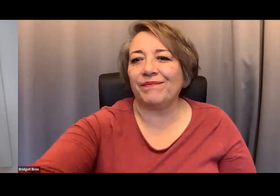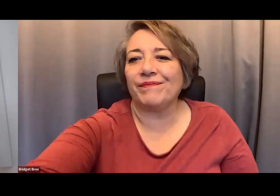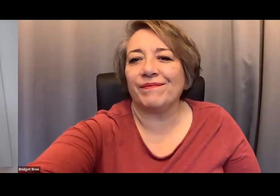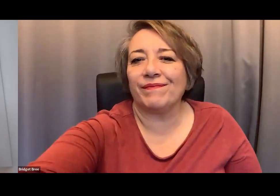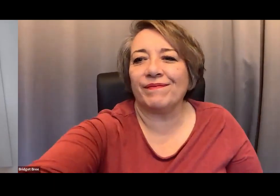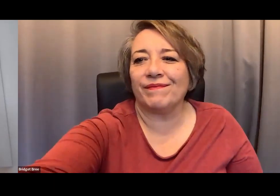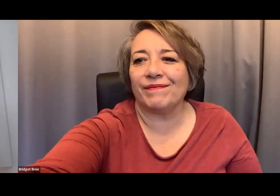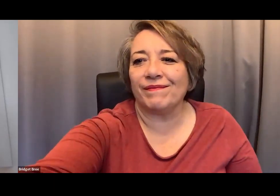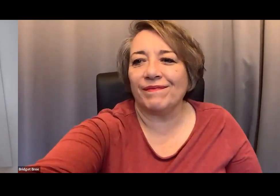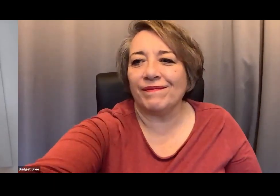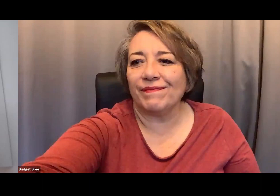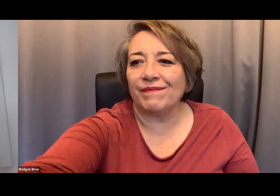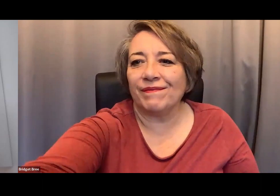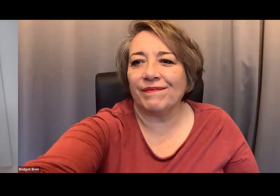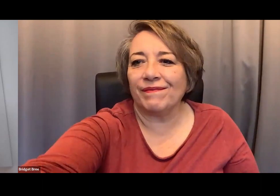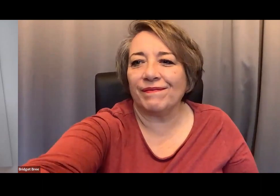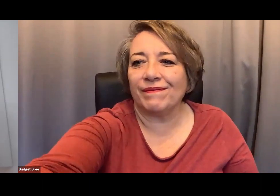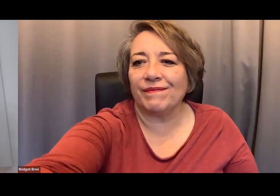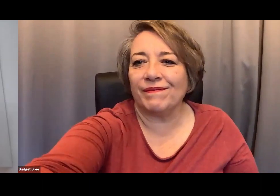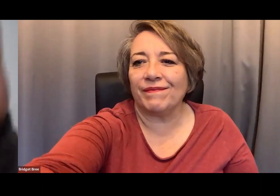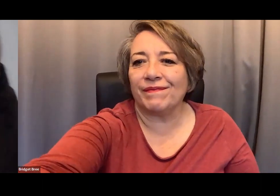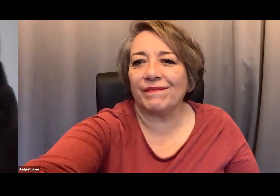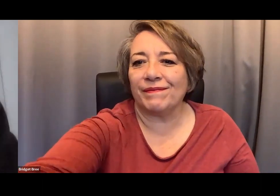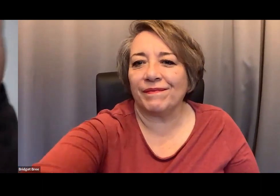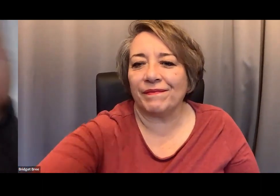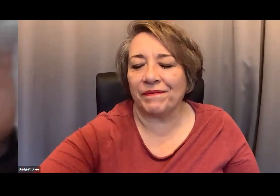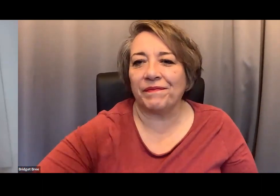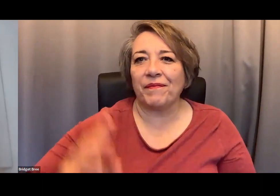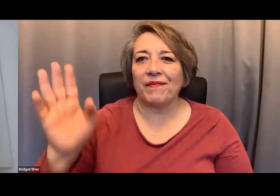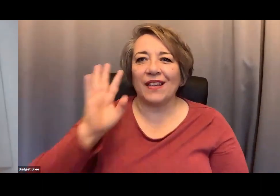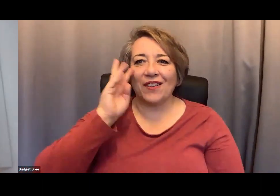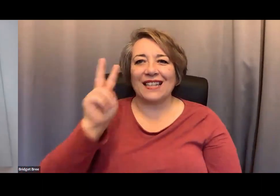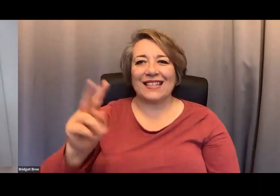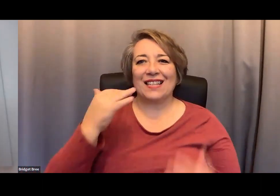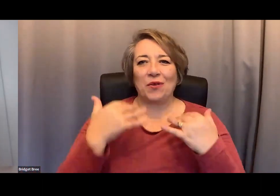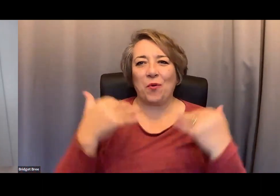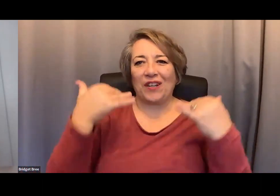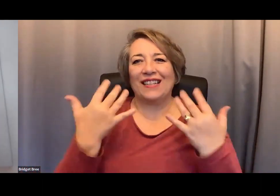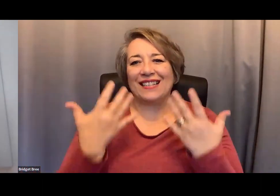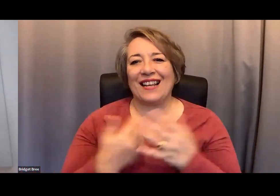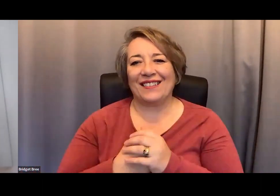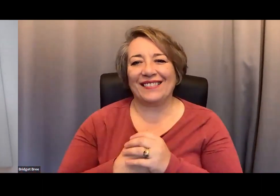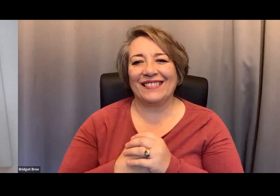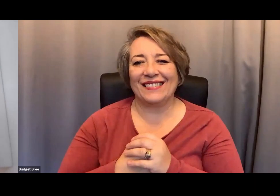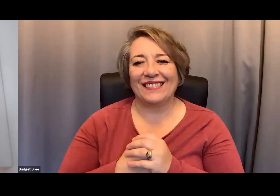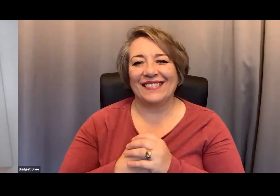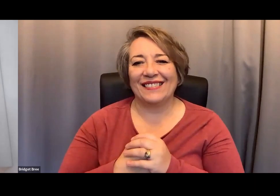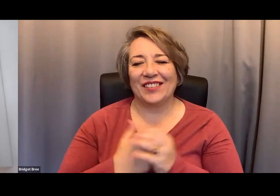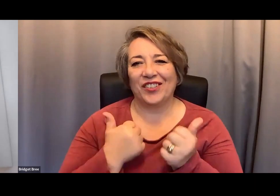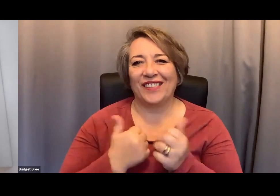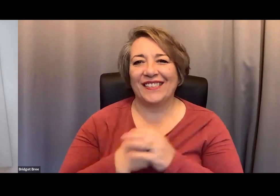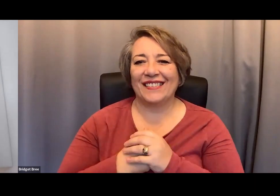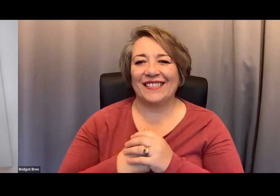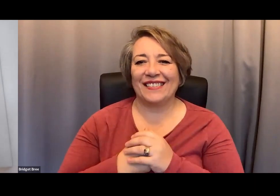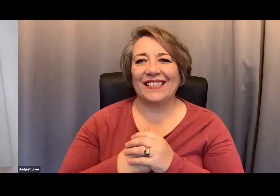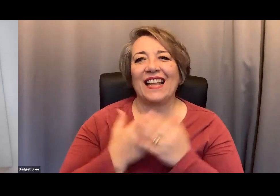That's a good idea. I'll turn the camera and spotlight the audience as well, Leah. Okay. Very good. No,